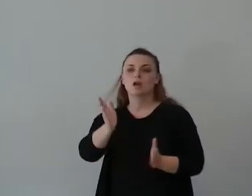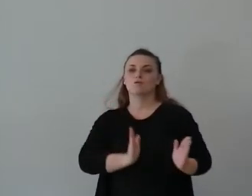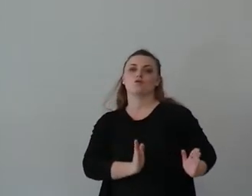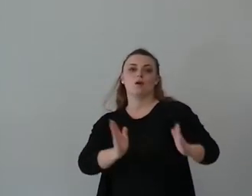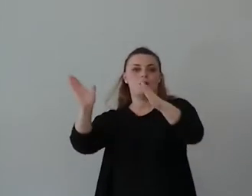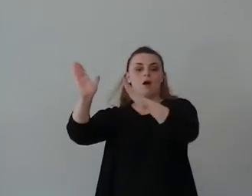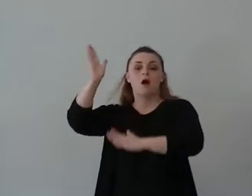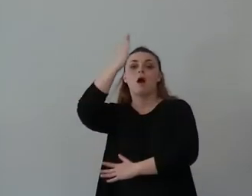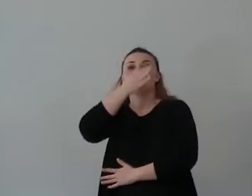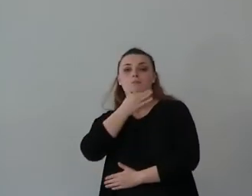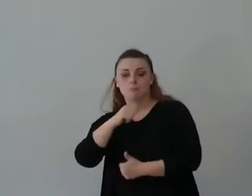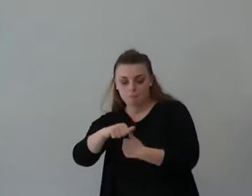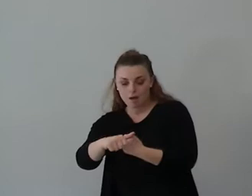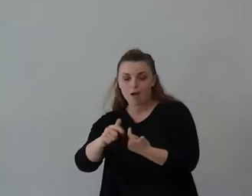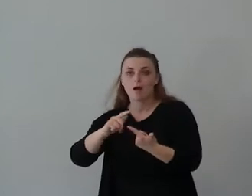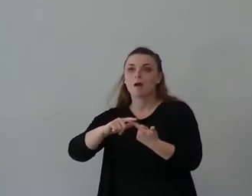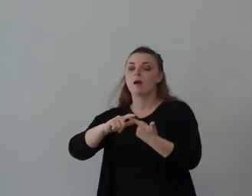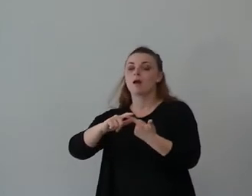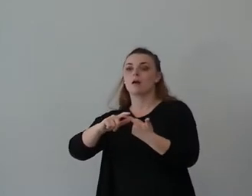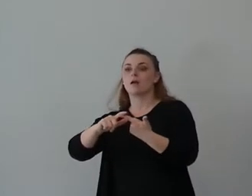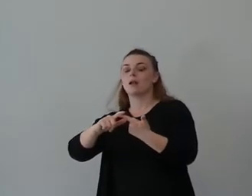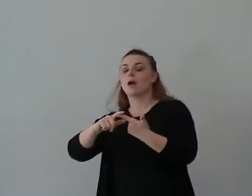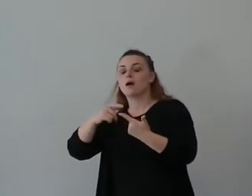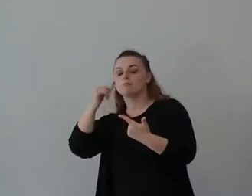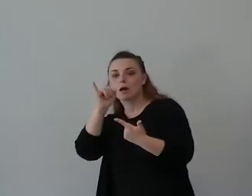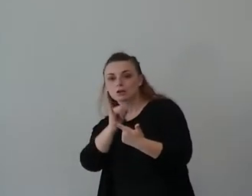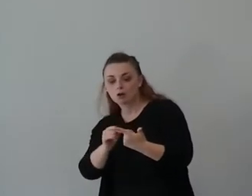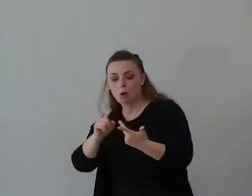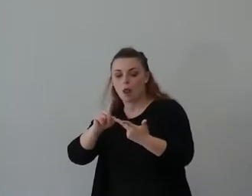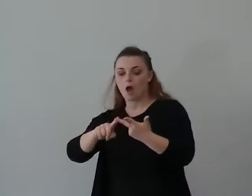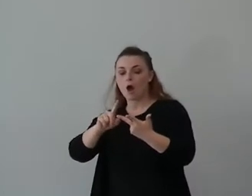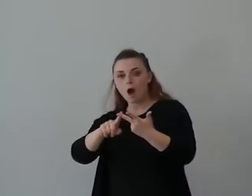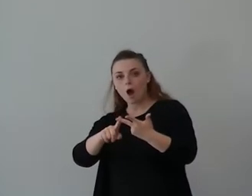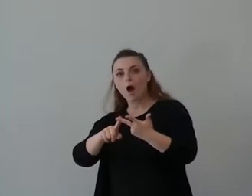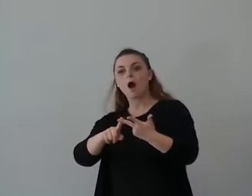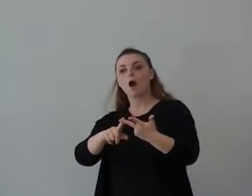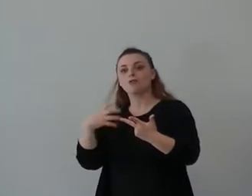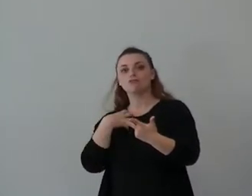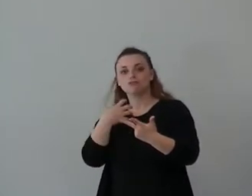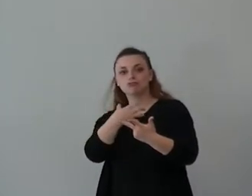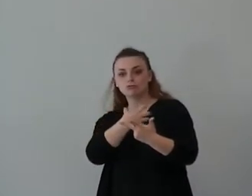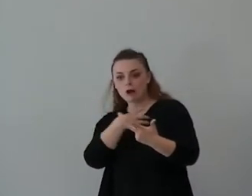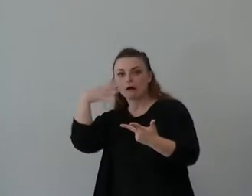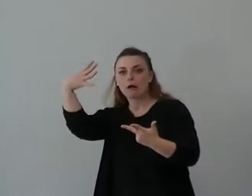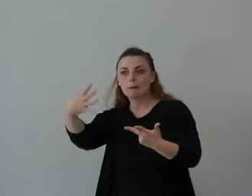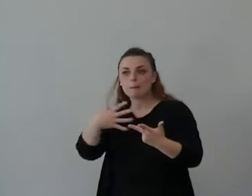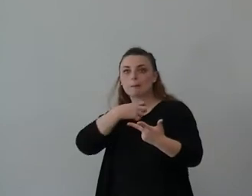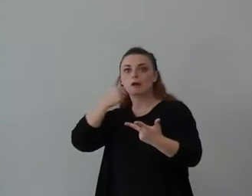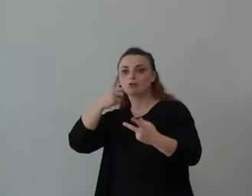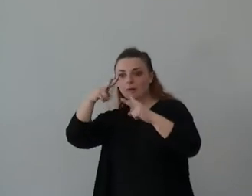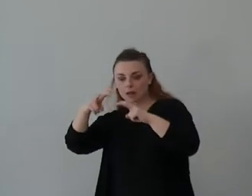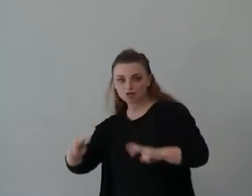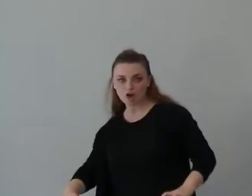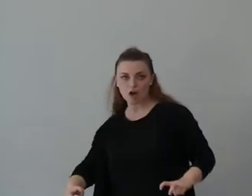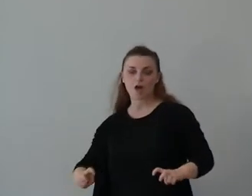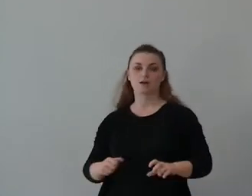è anche la scienza che è stata scoperta là. Pende. But the big... It leans. Right, that's the problem.